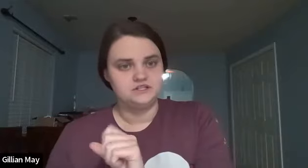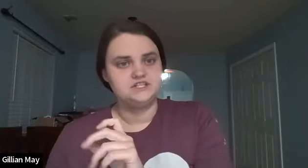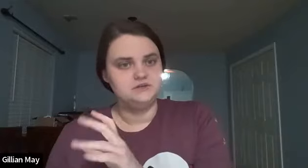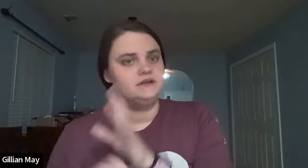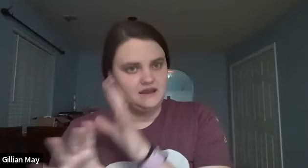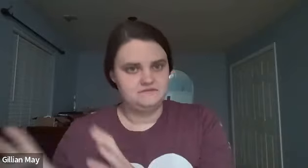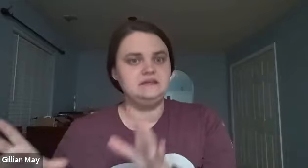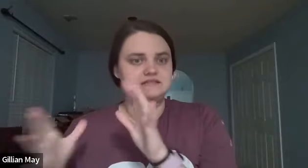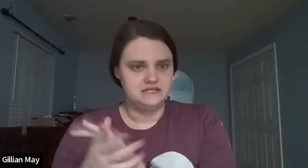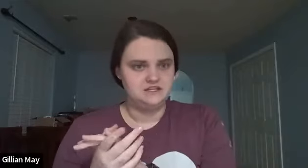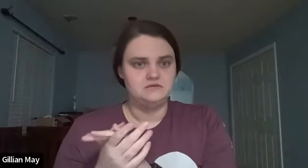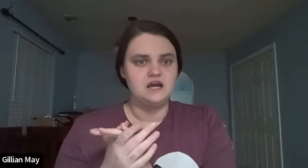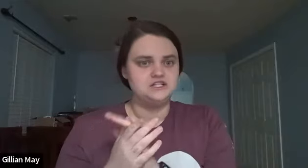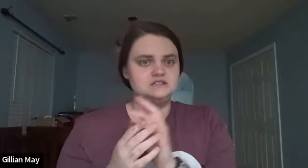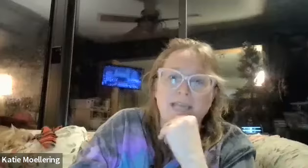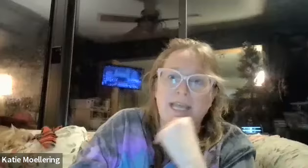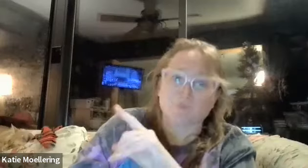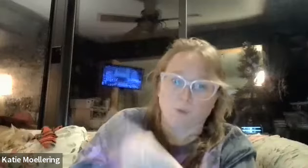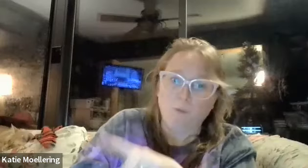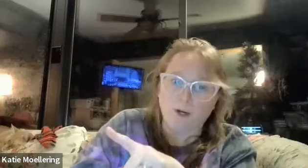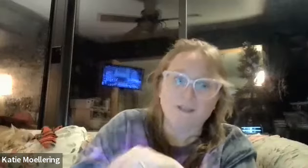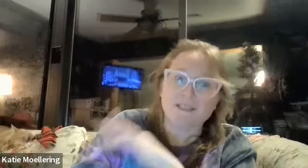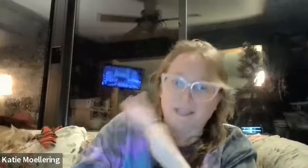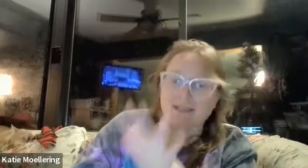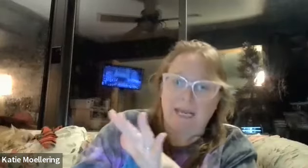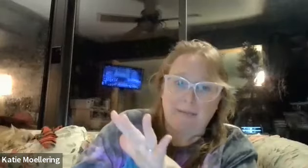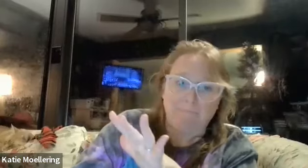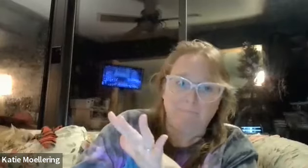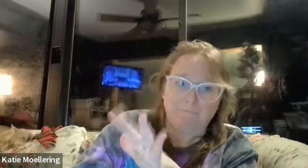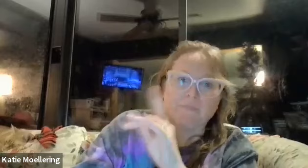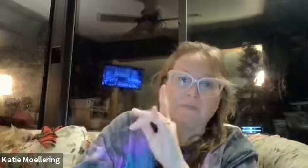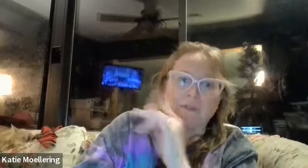to do. Like I have things I need to do. If you were going to say there's road work, is that the same?